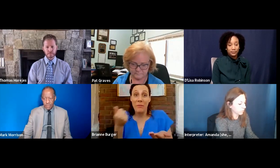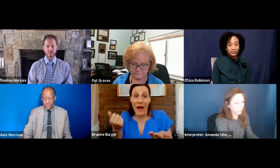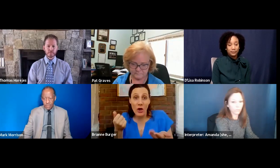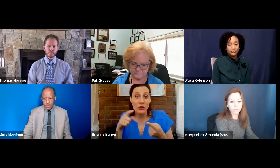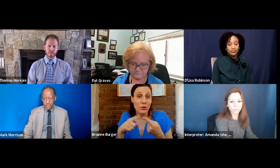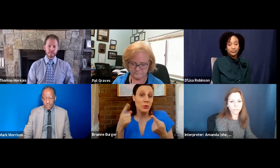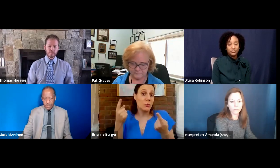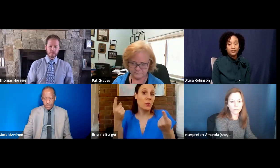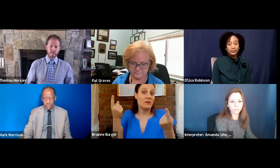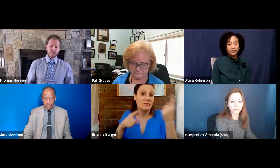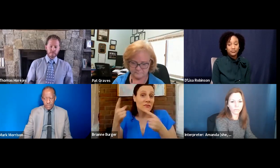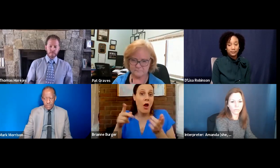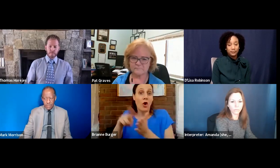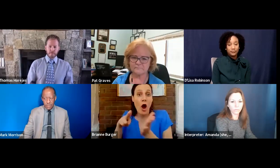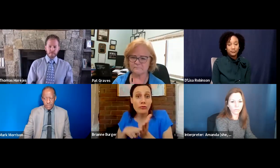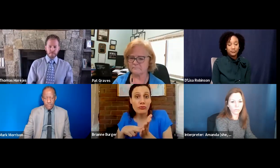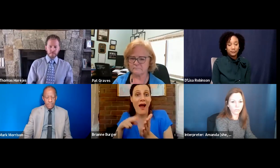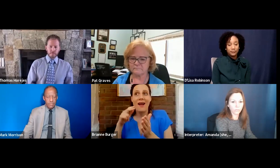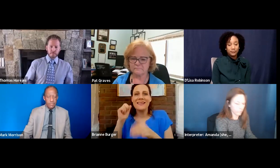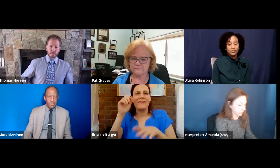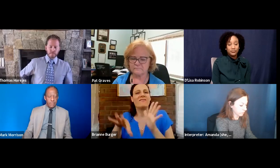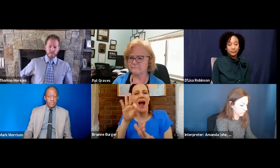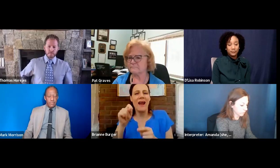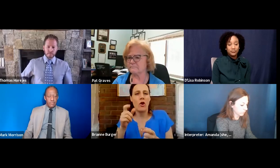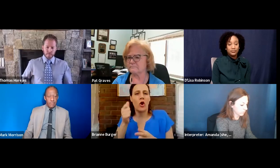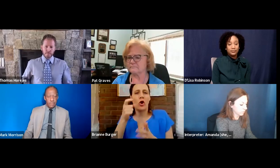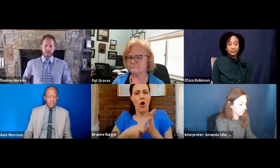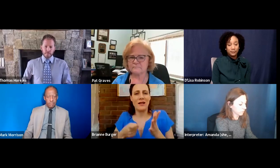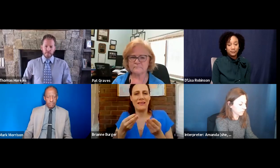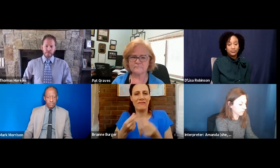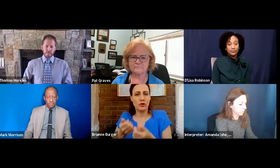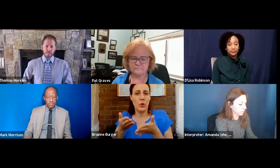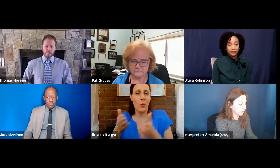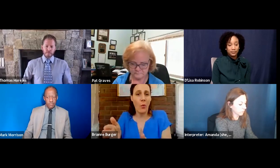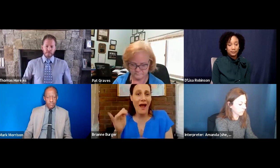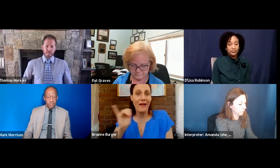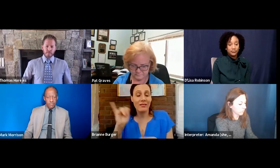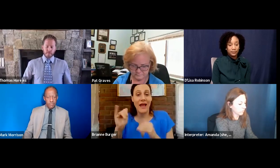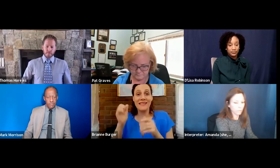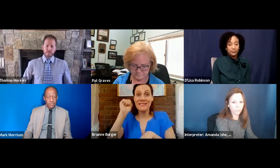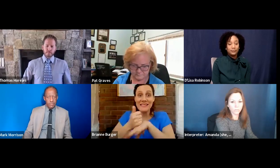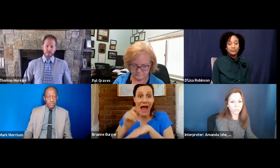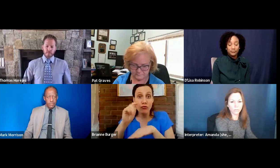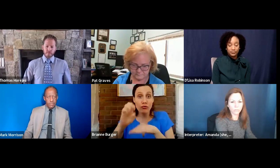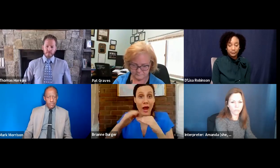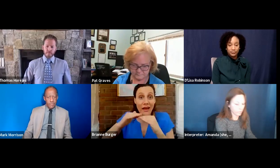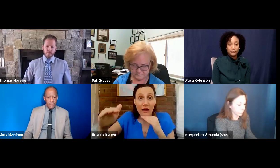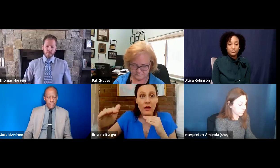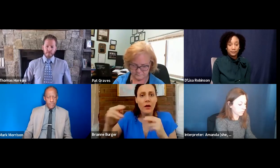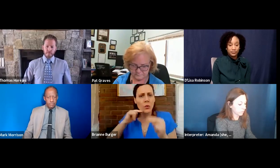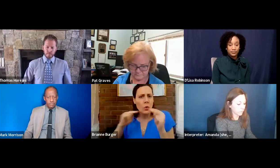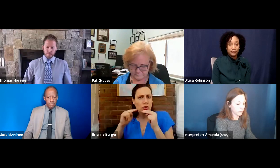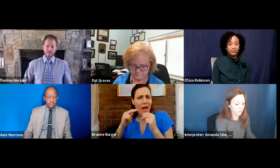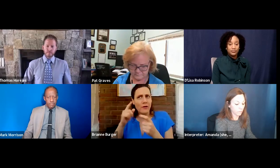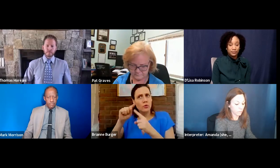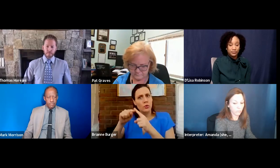different rates. And it's probably better to work with a contract to find a cost-effective way